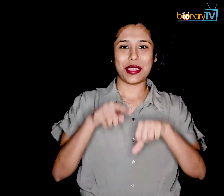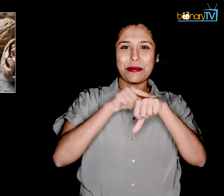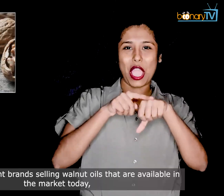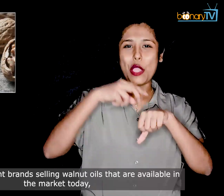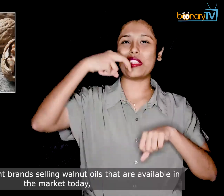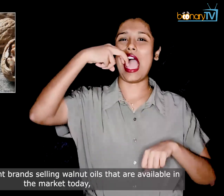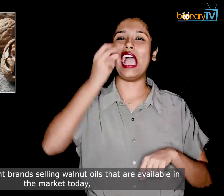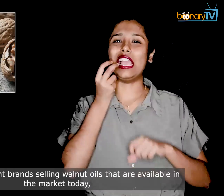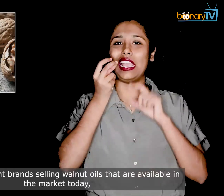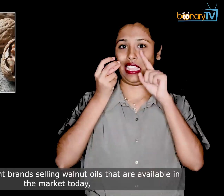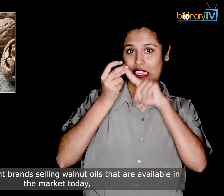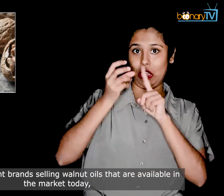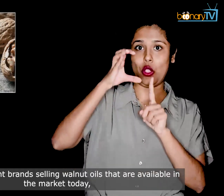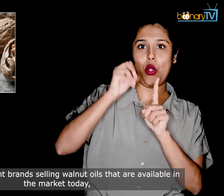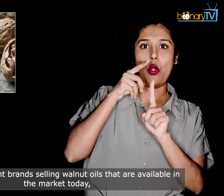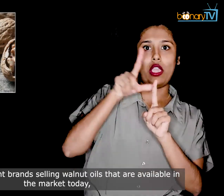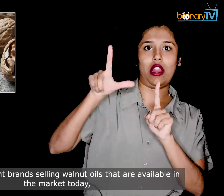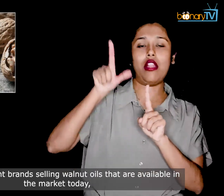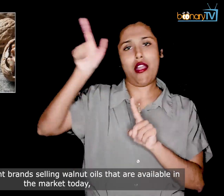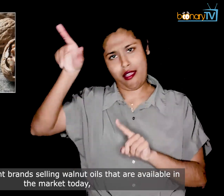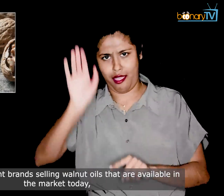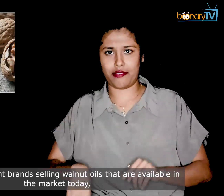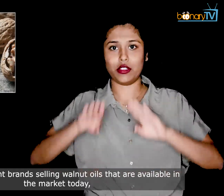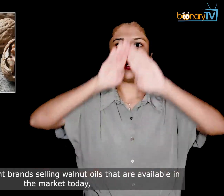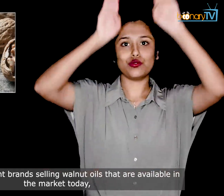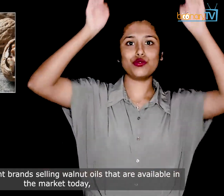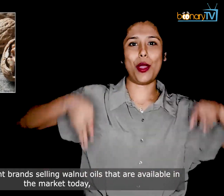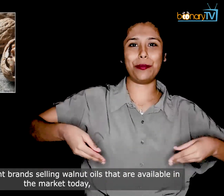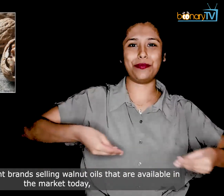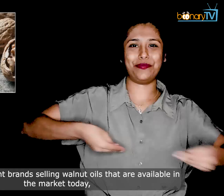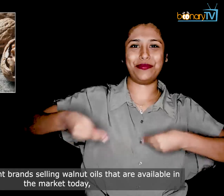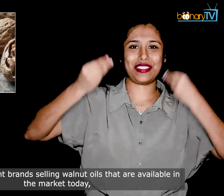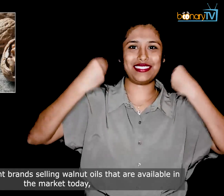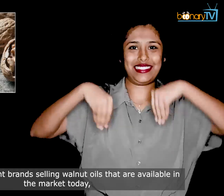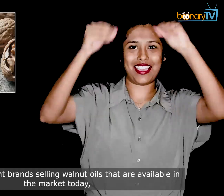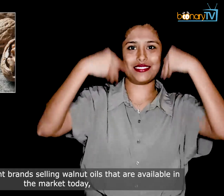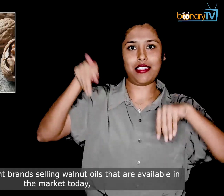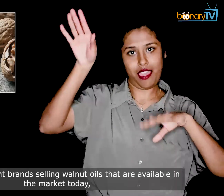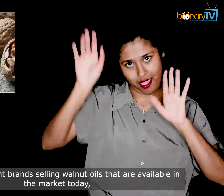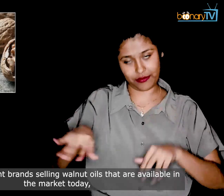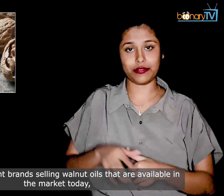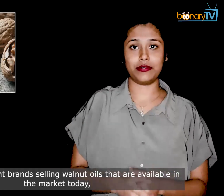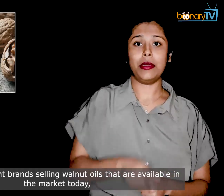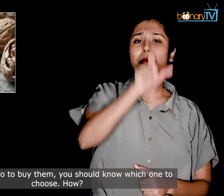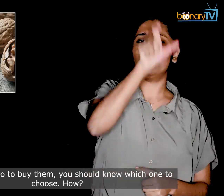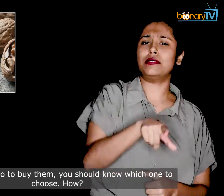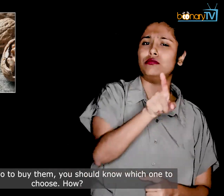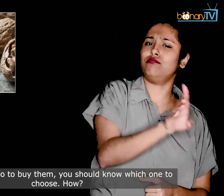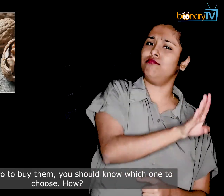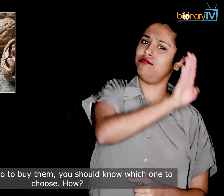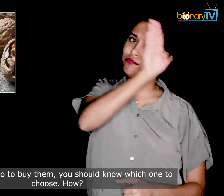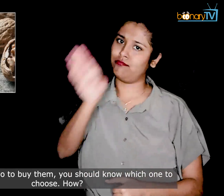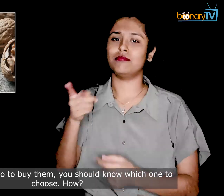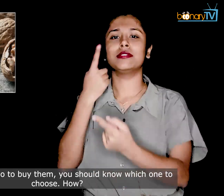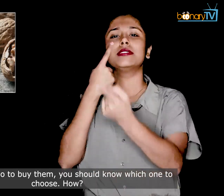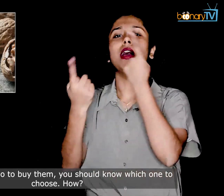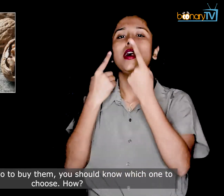there are different brands selling walnut oils that are available in the market today but when you go to buy them